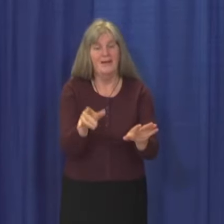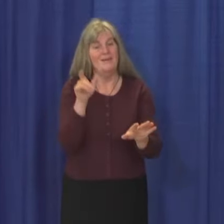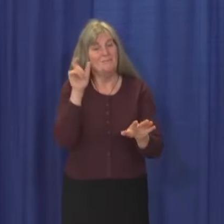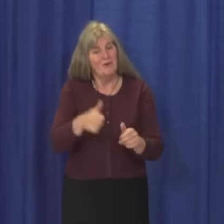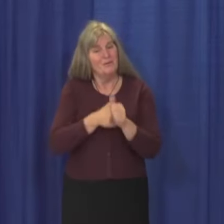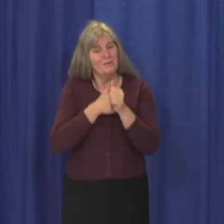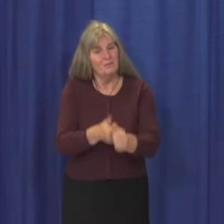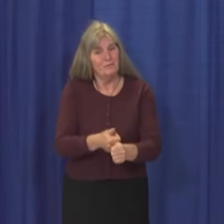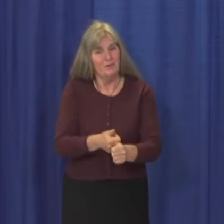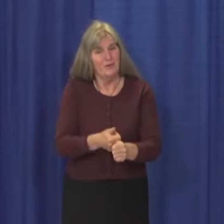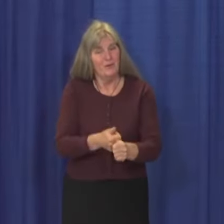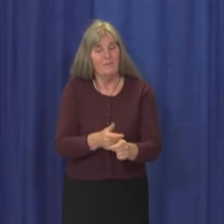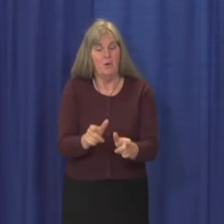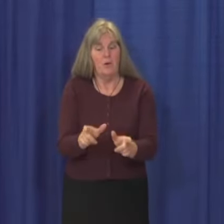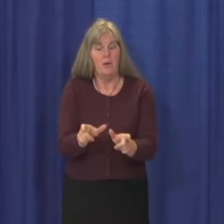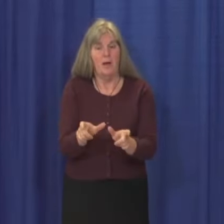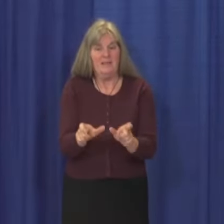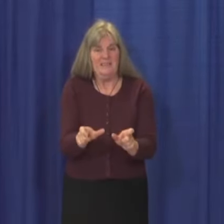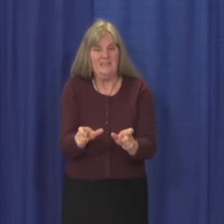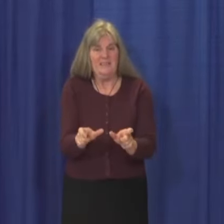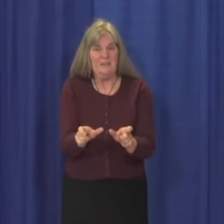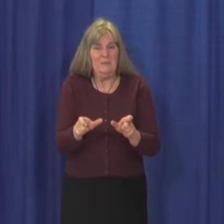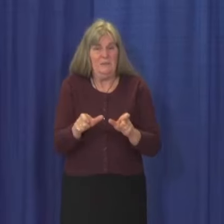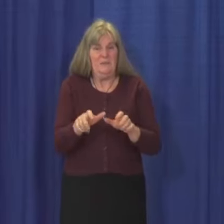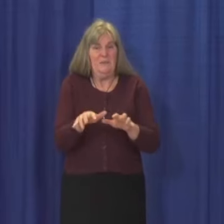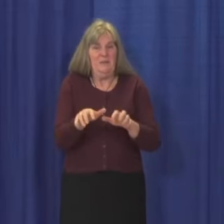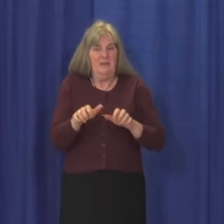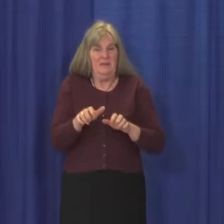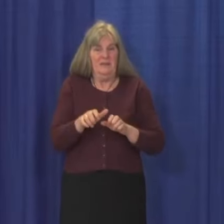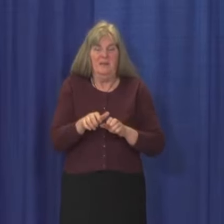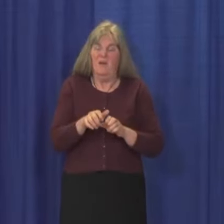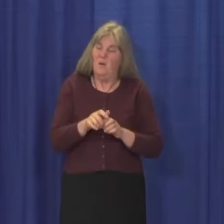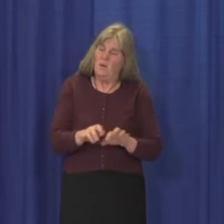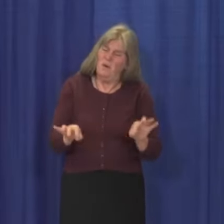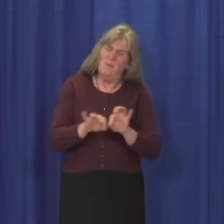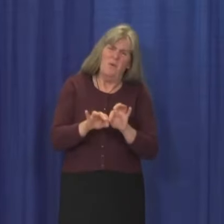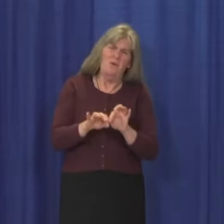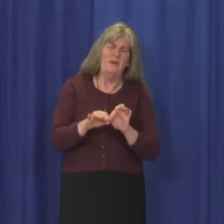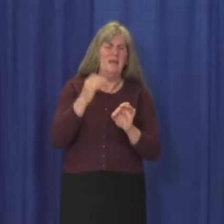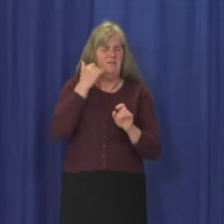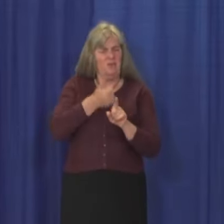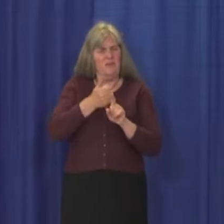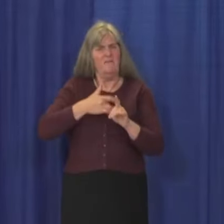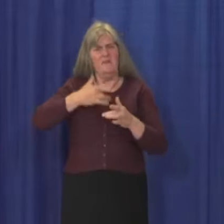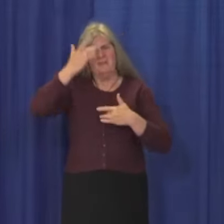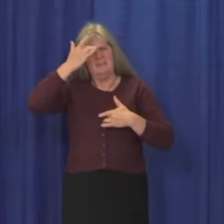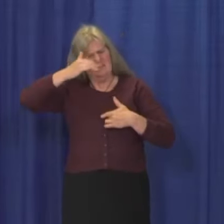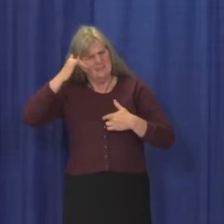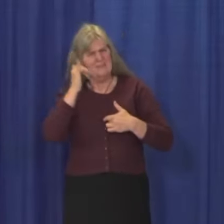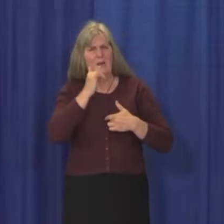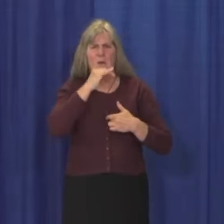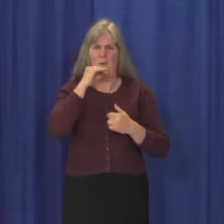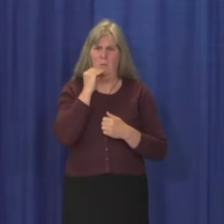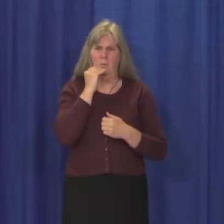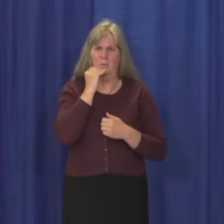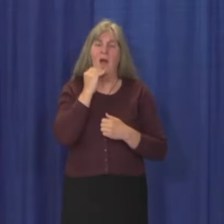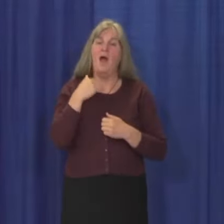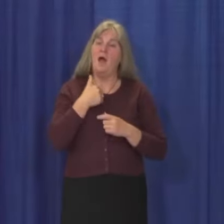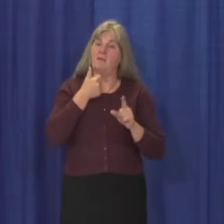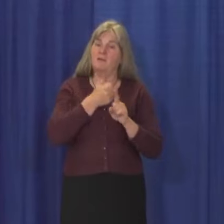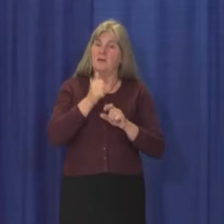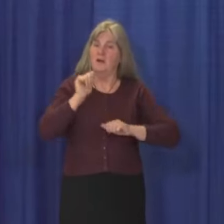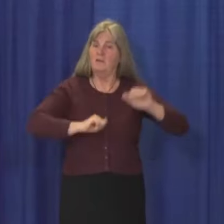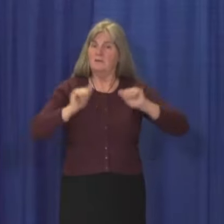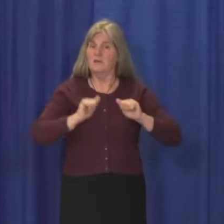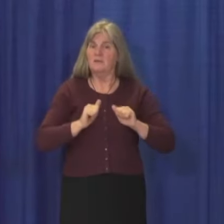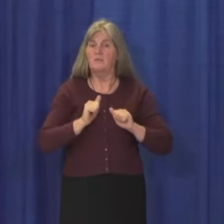COVID-19, especially staying at home if you're sick. We have a self-assessment tool online. If you